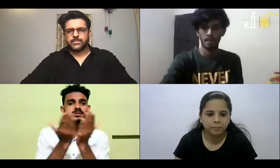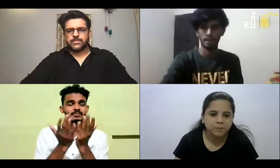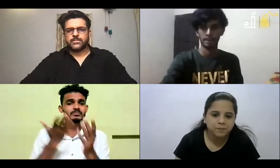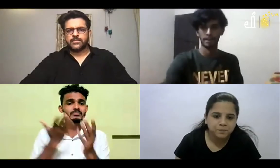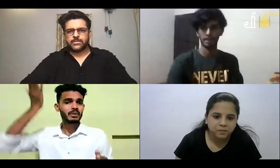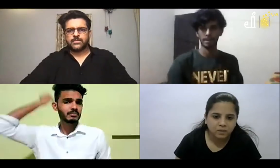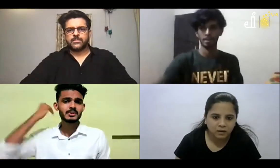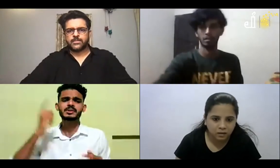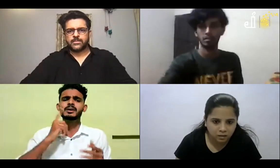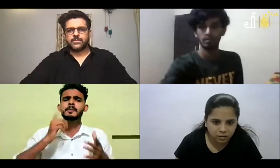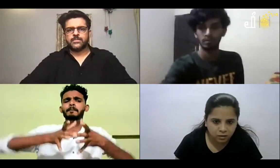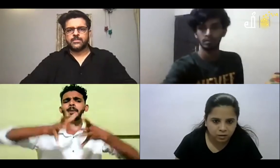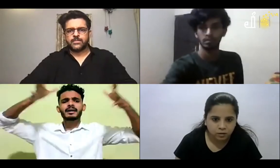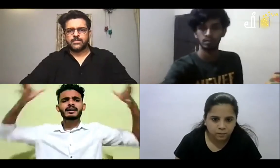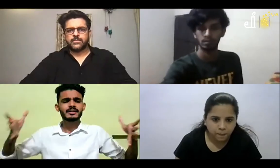them.